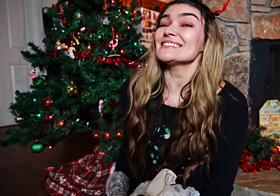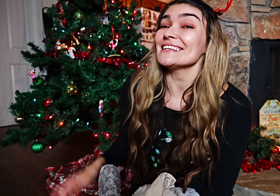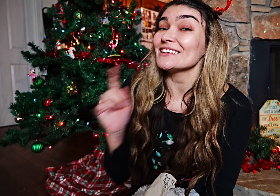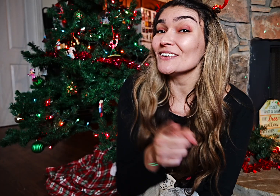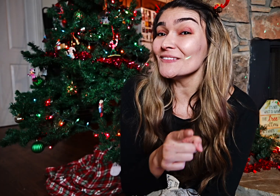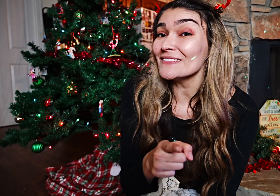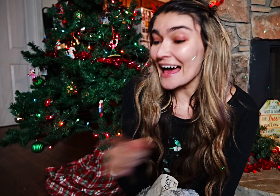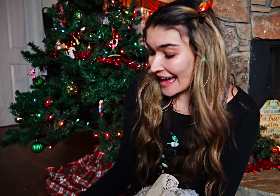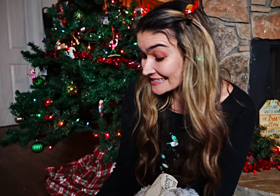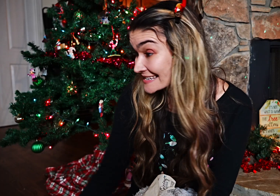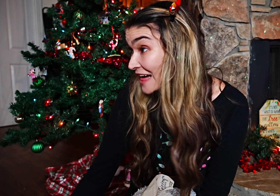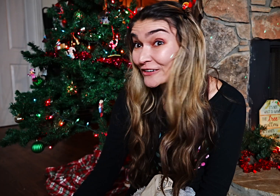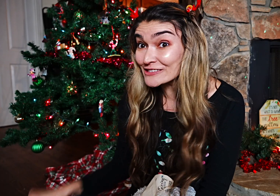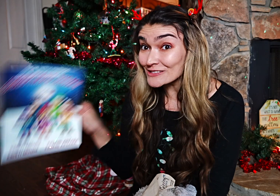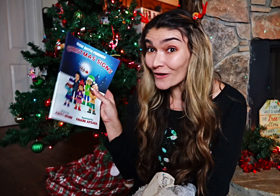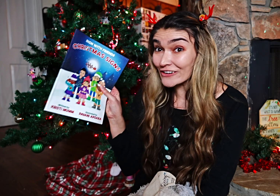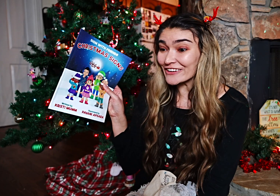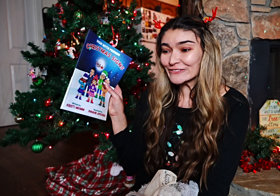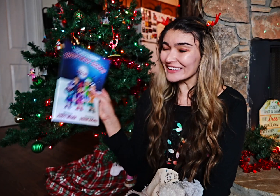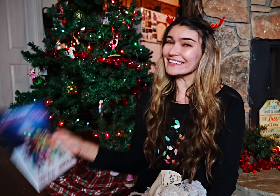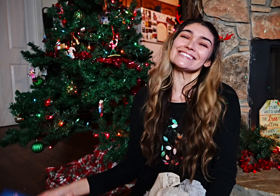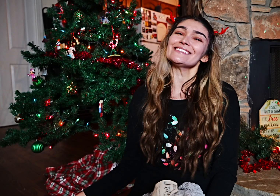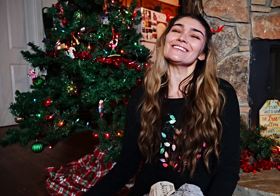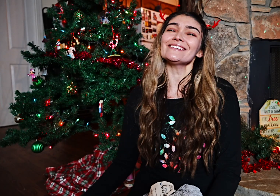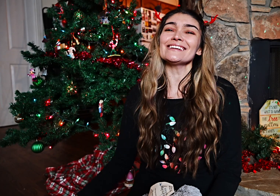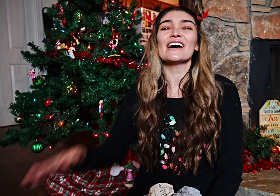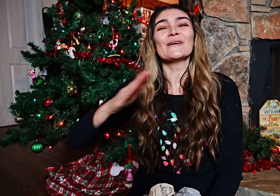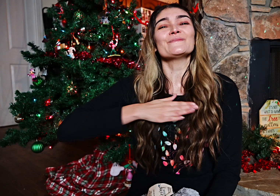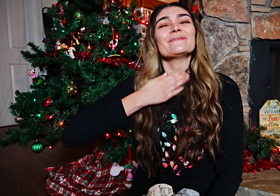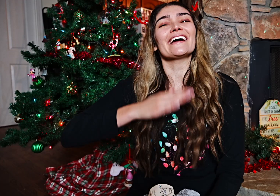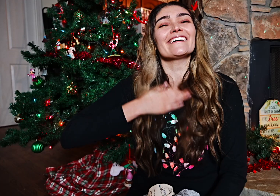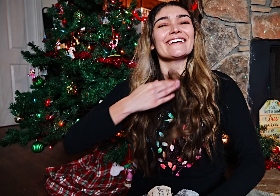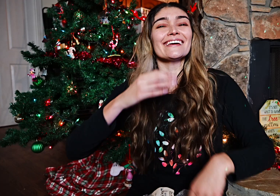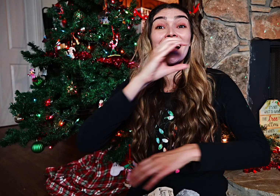see you and another story really soon.